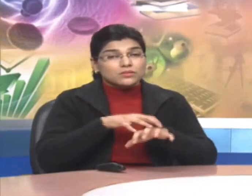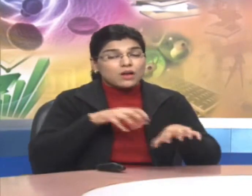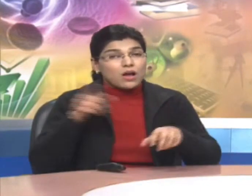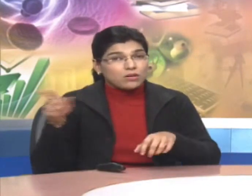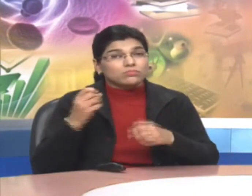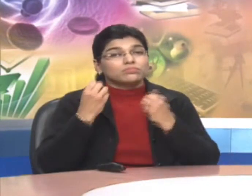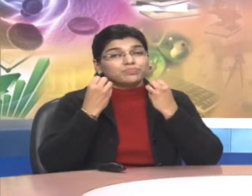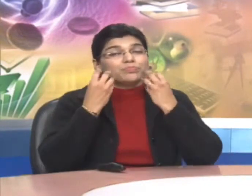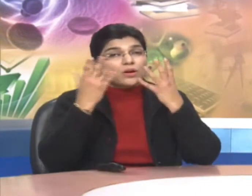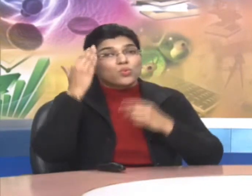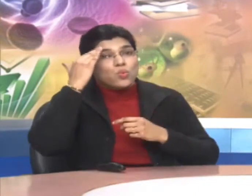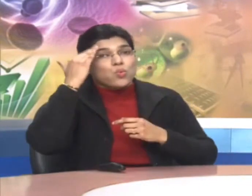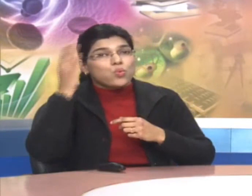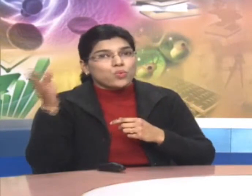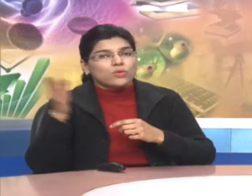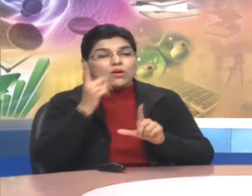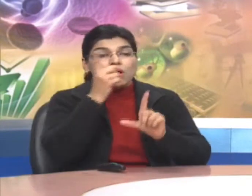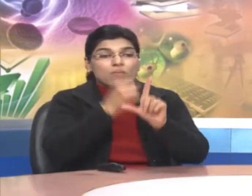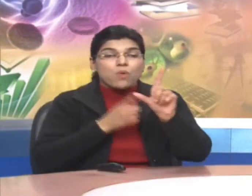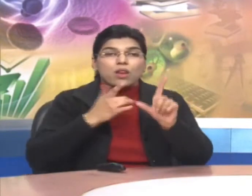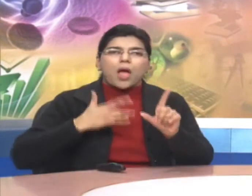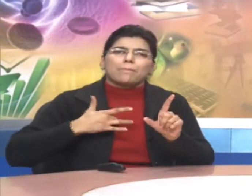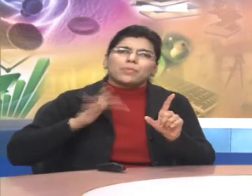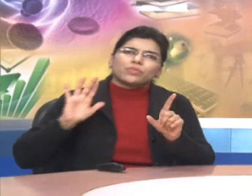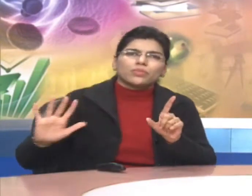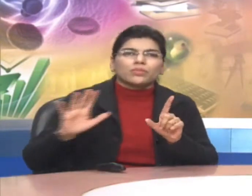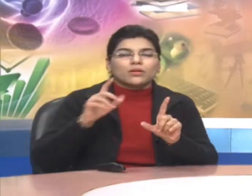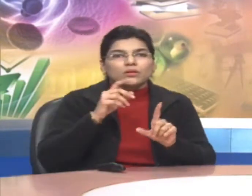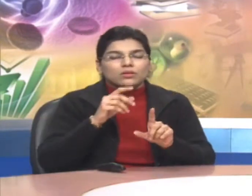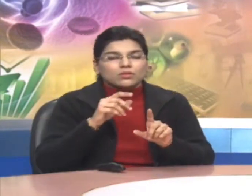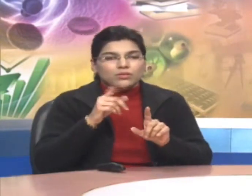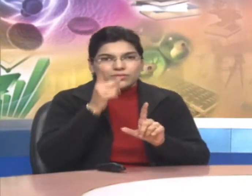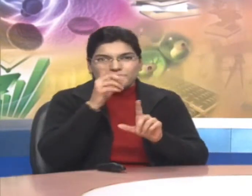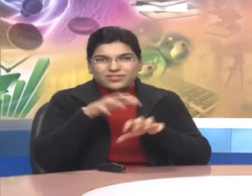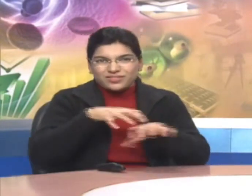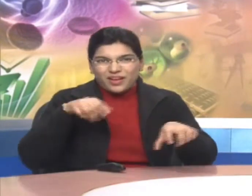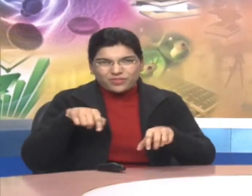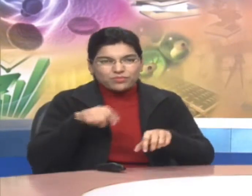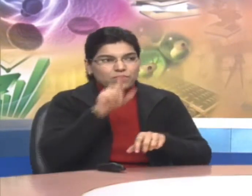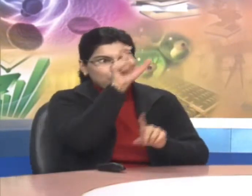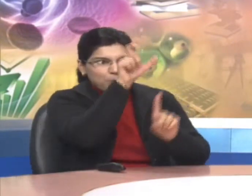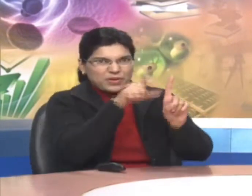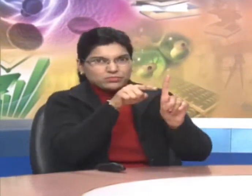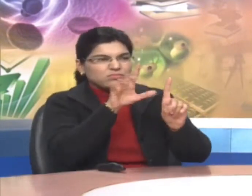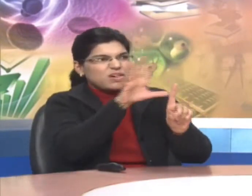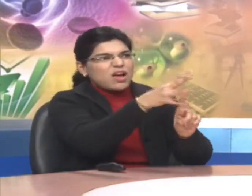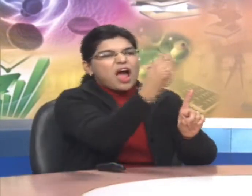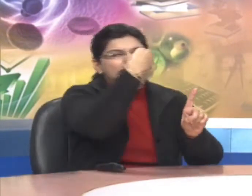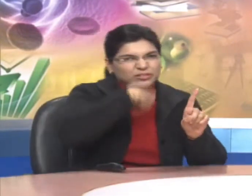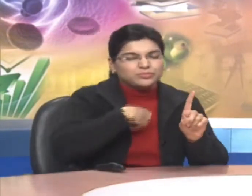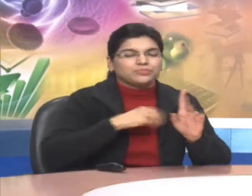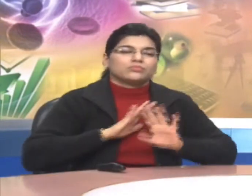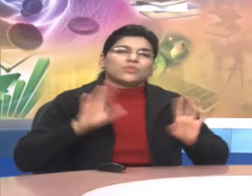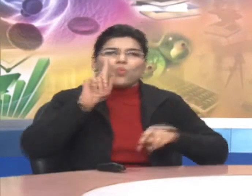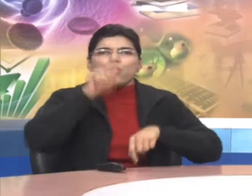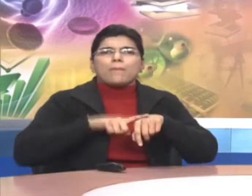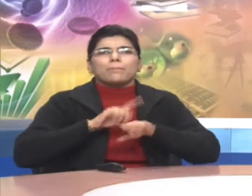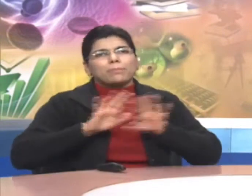The tiger used to the ways of men, for it had been